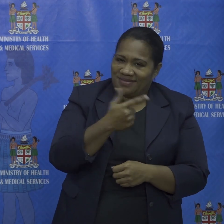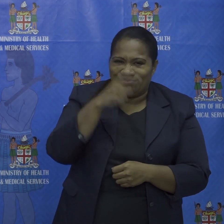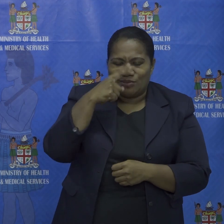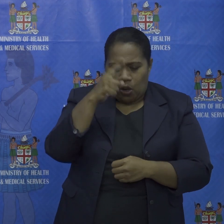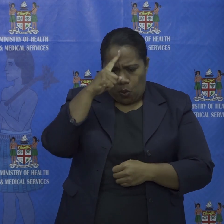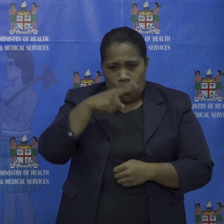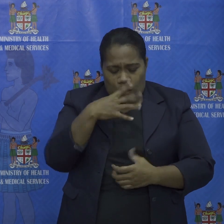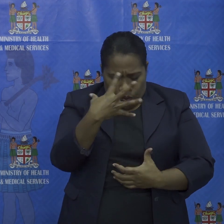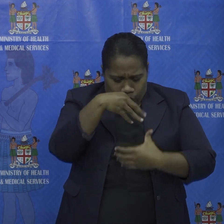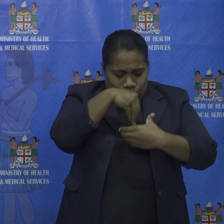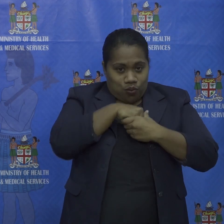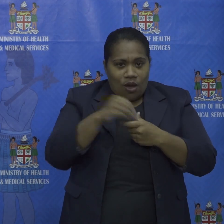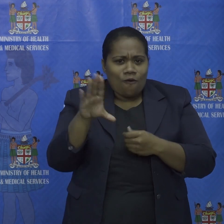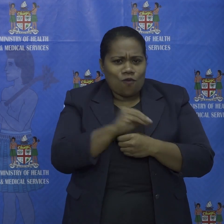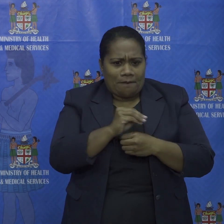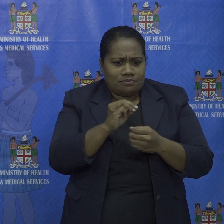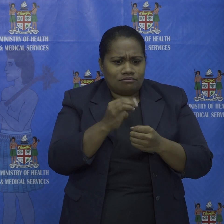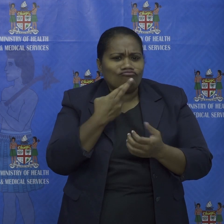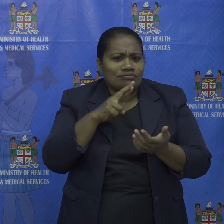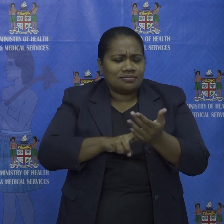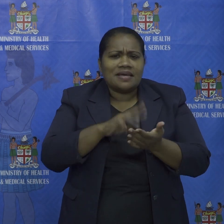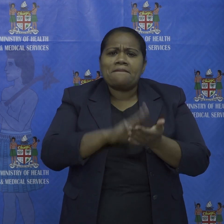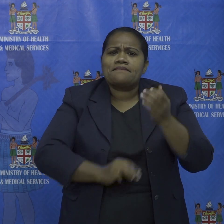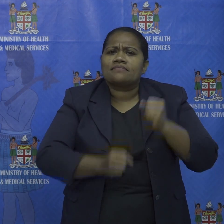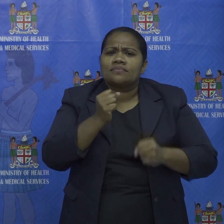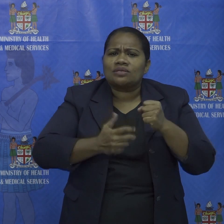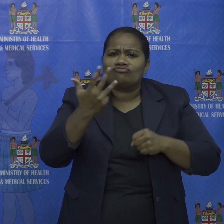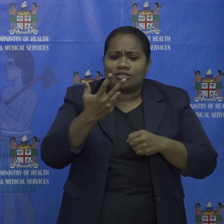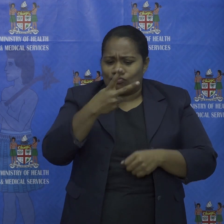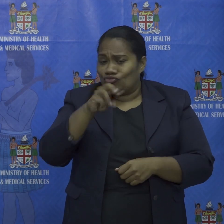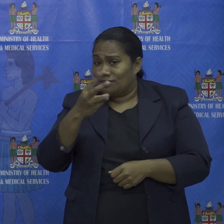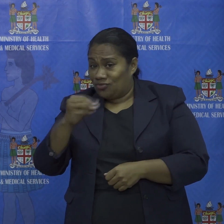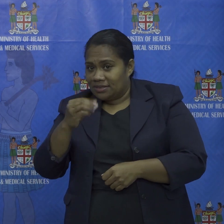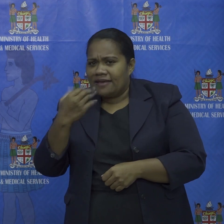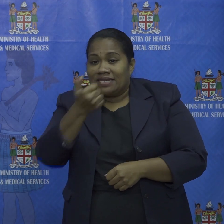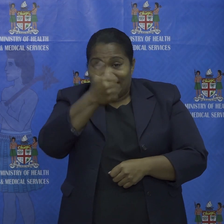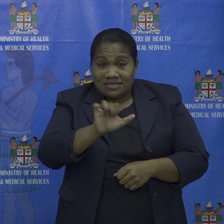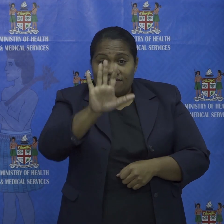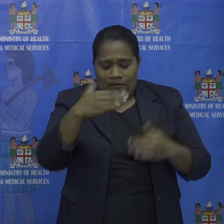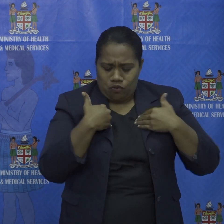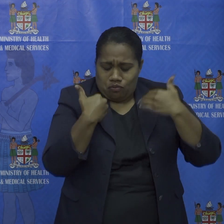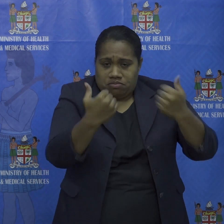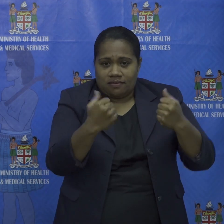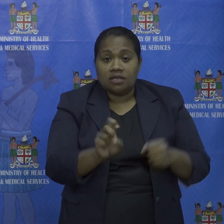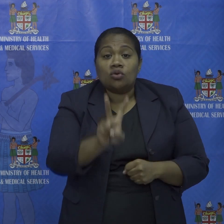case was recorded on March the 19th of 2020. We've had 65 recoveries and 2 deaths. A total of